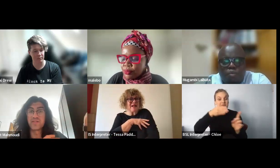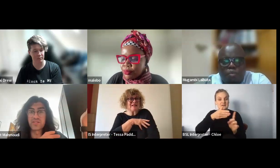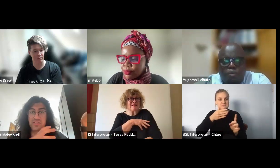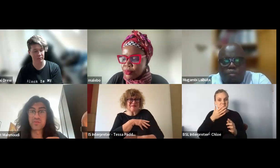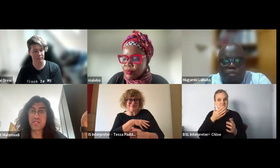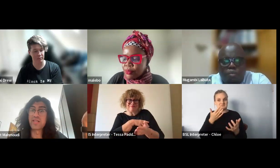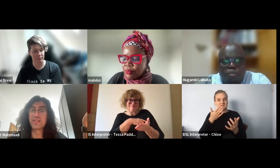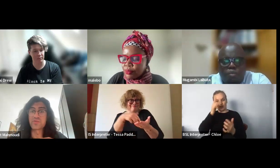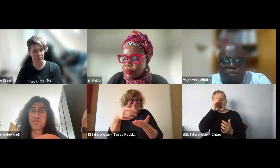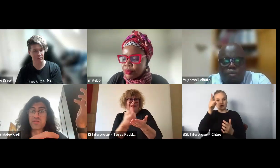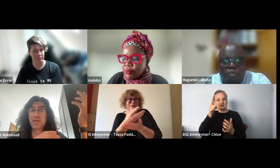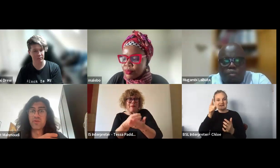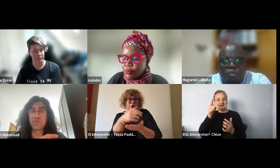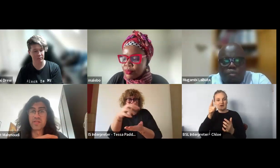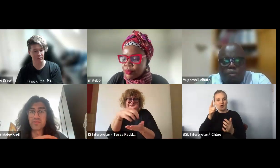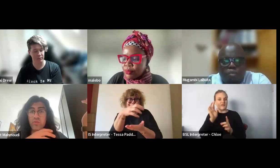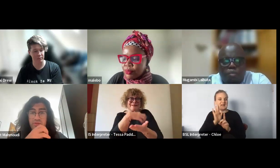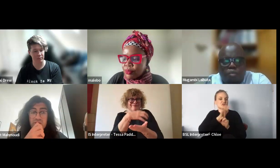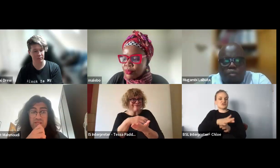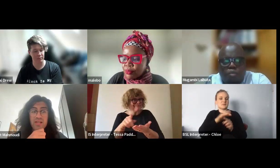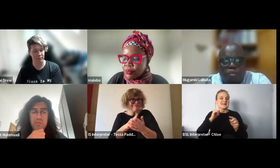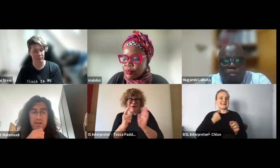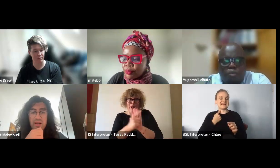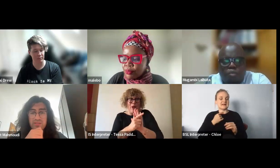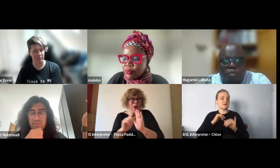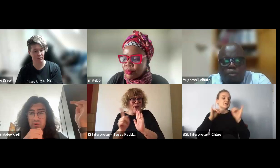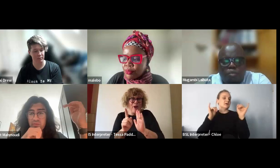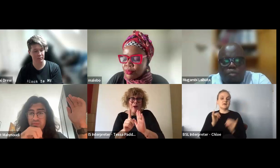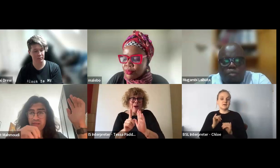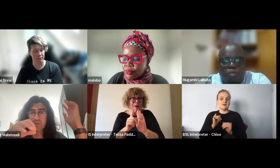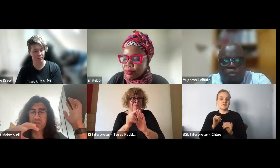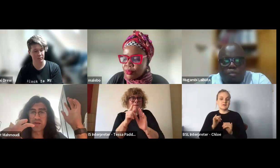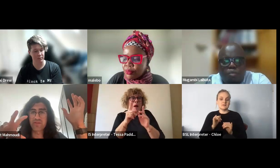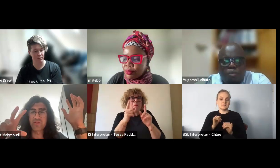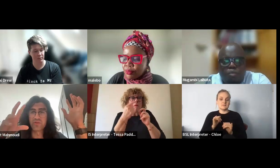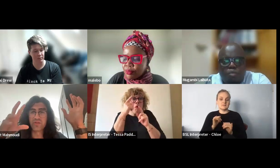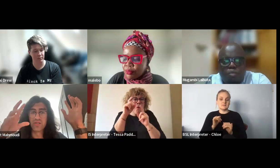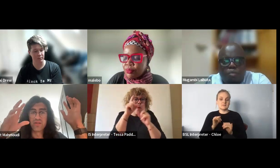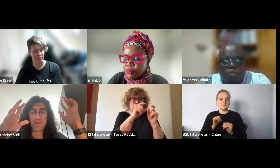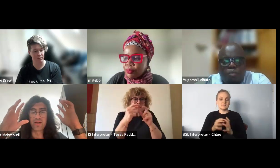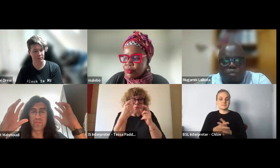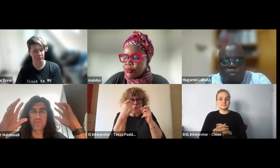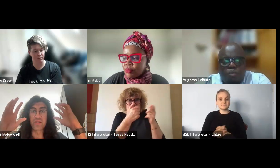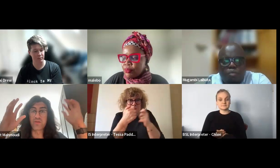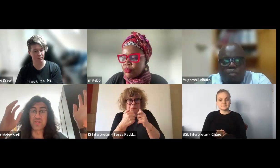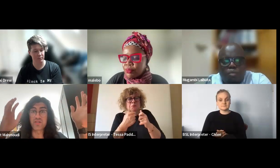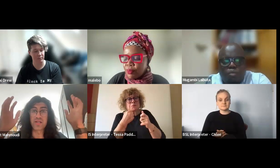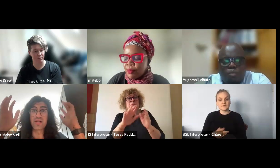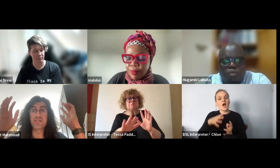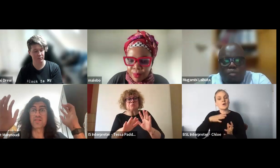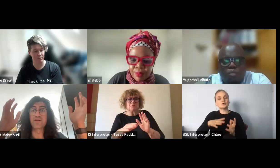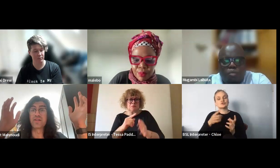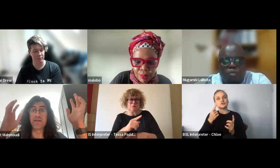logics beyond indiscriminate killings, which is really what we've been seeing coming out of Gaza. Now, I want to get back to the